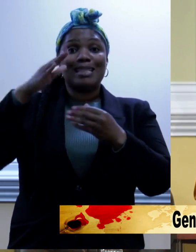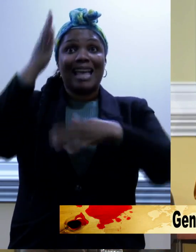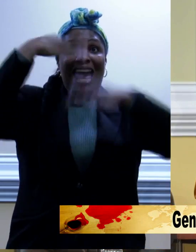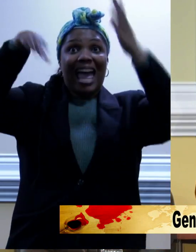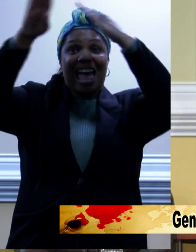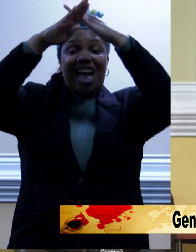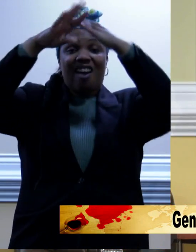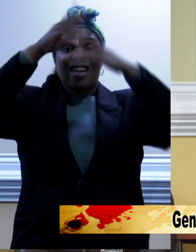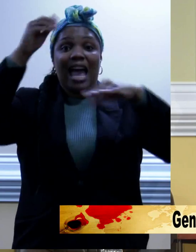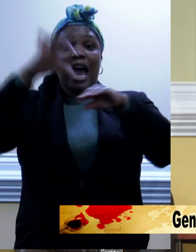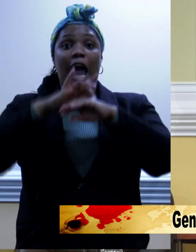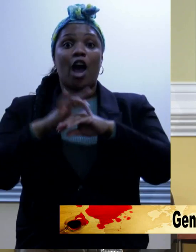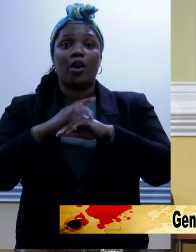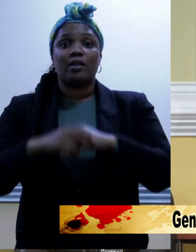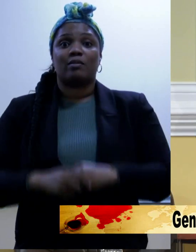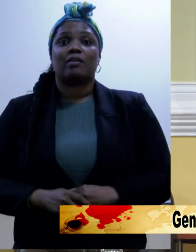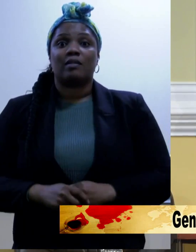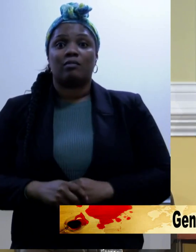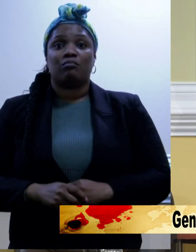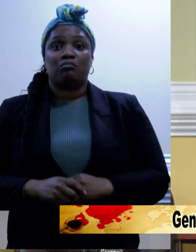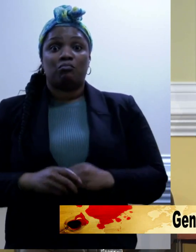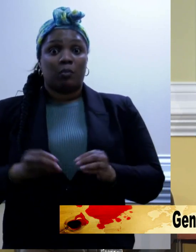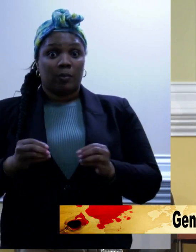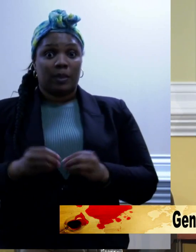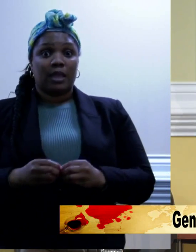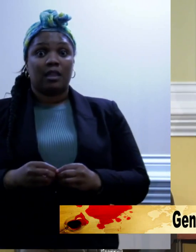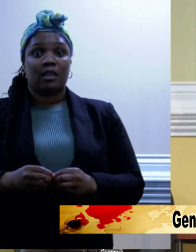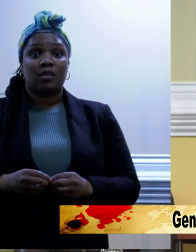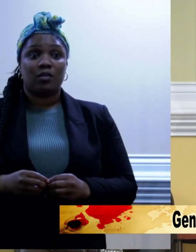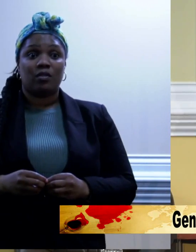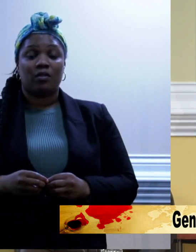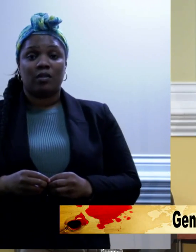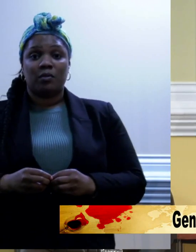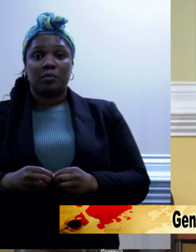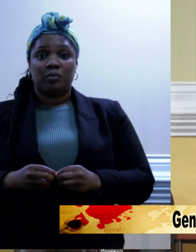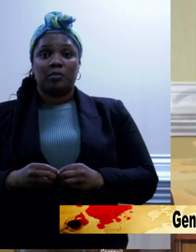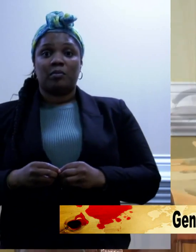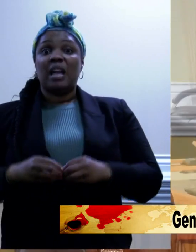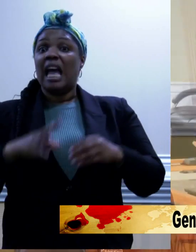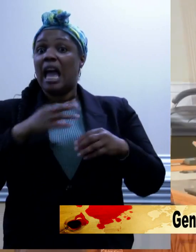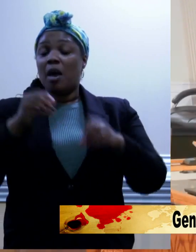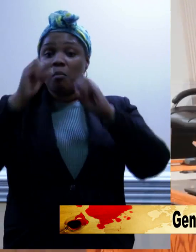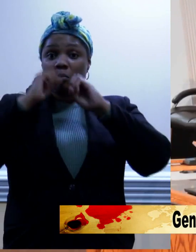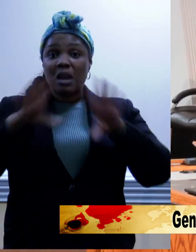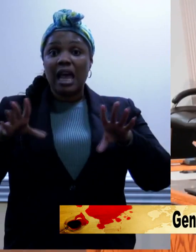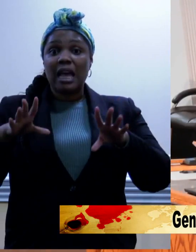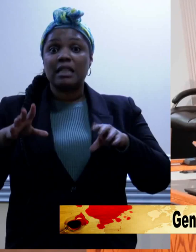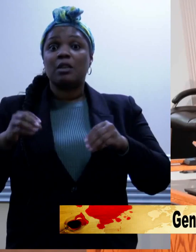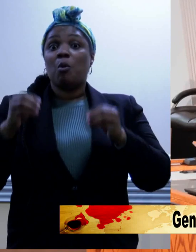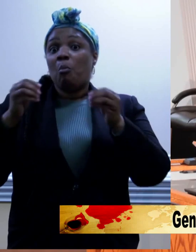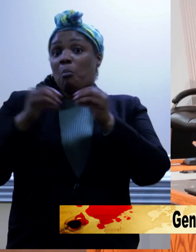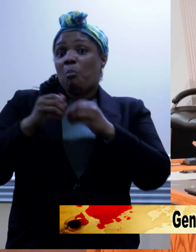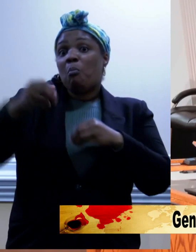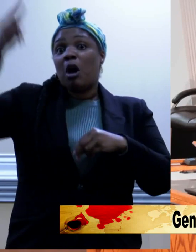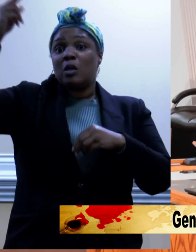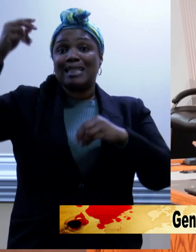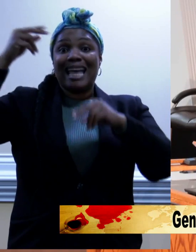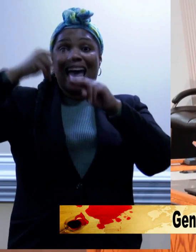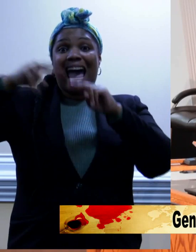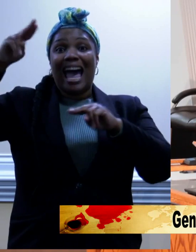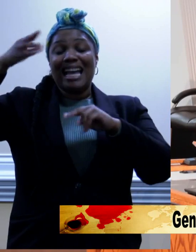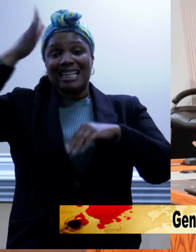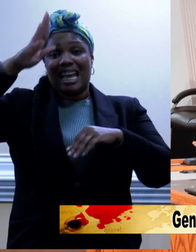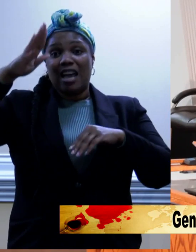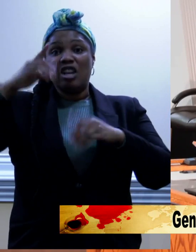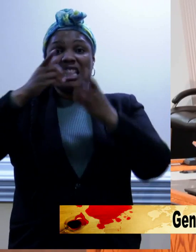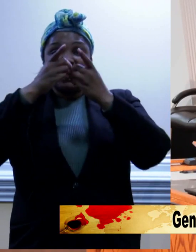God. That's the Most High God that is the possessor of heaven and earth. Go ahead and read. And blessed be the Most High God, which have delivered